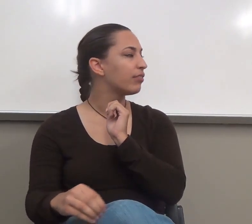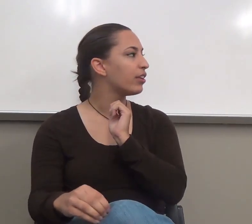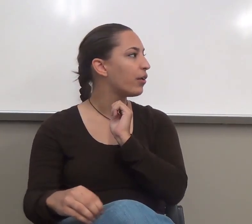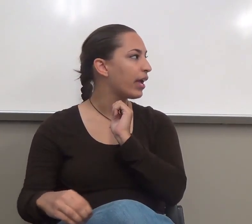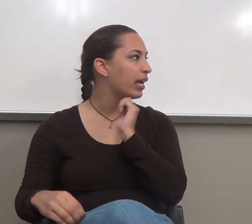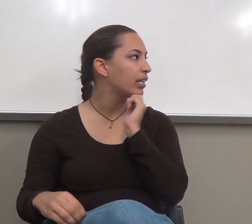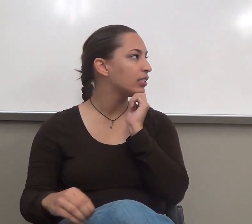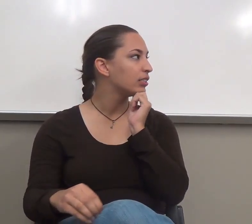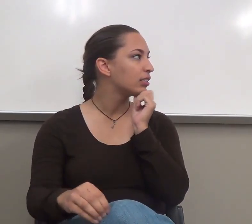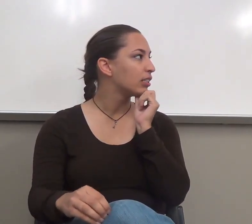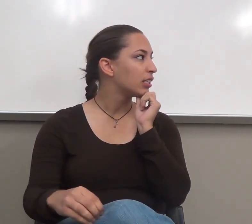let's take about a